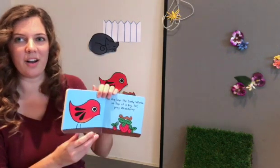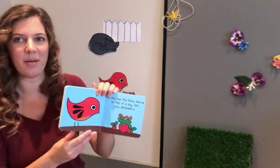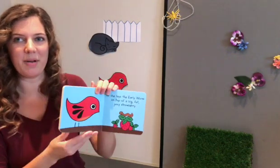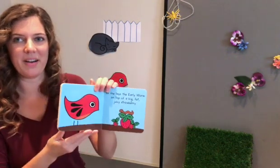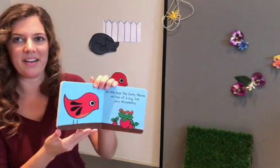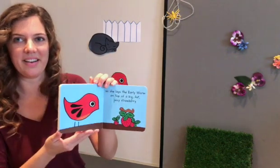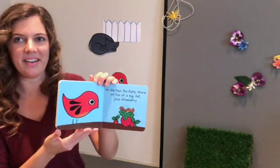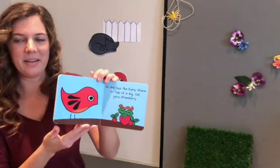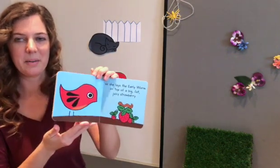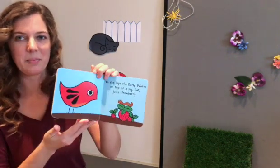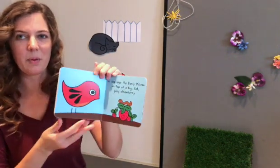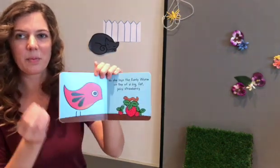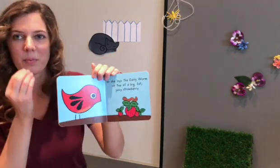strawberry.